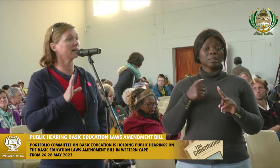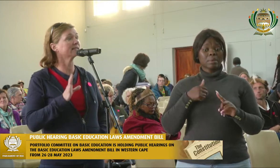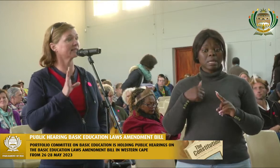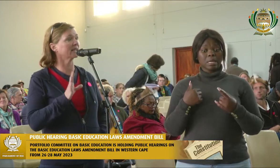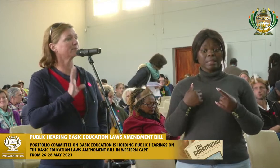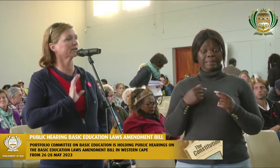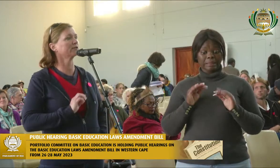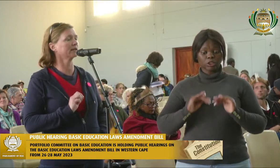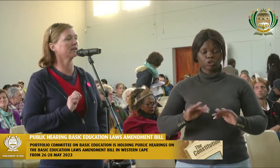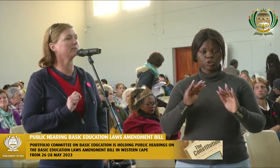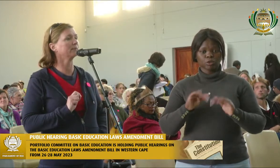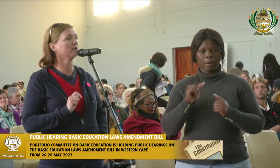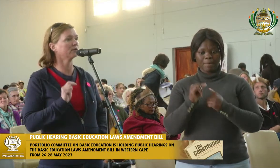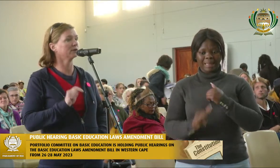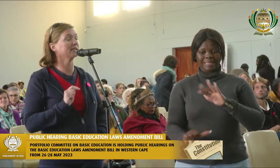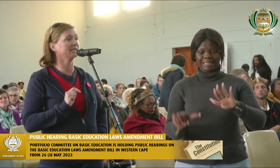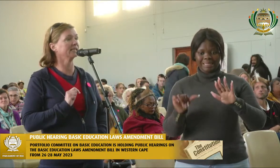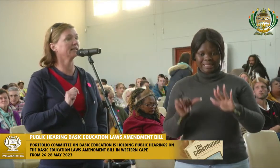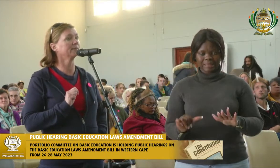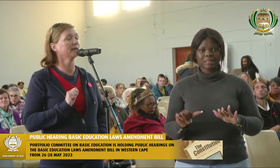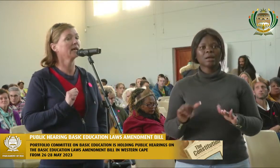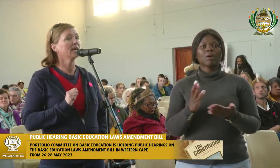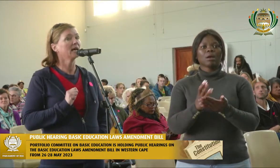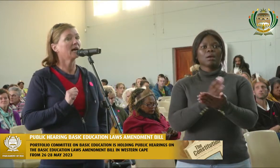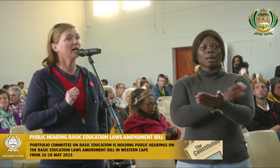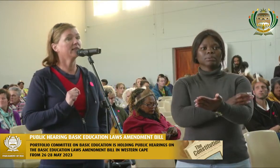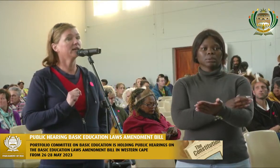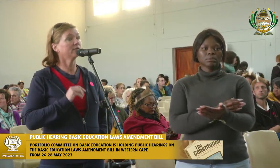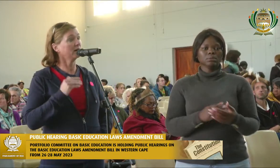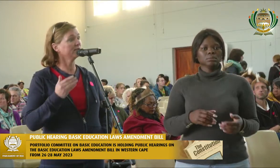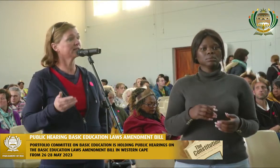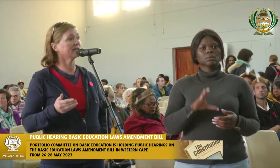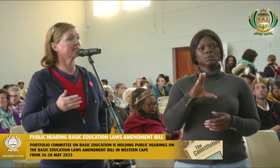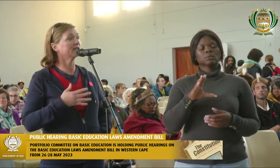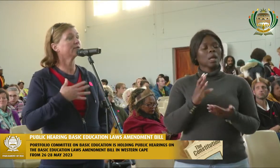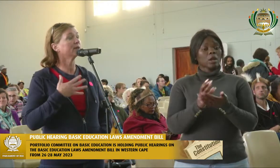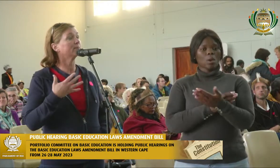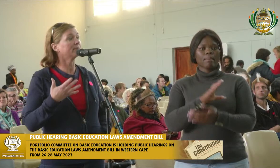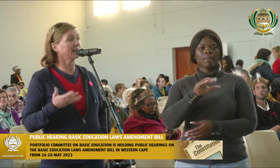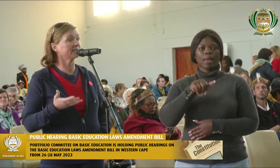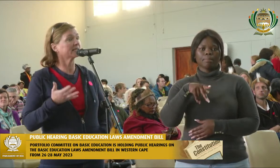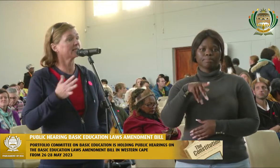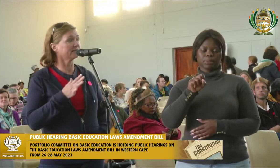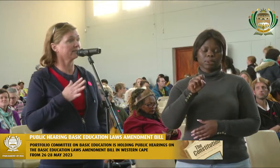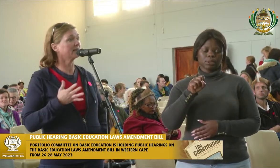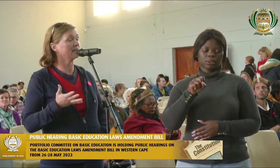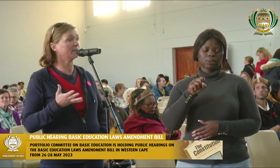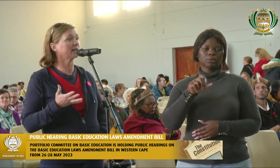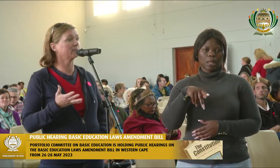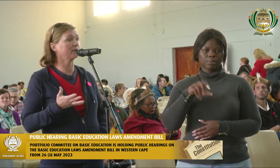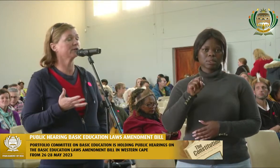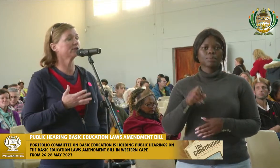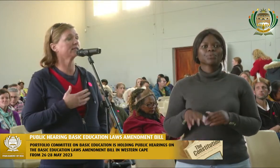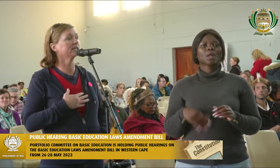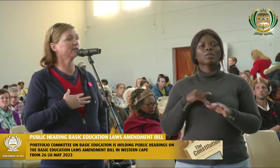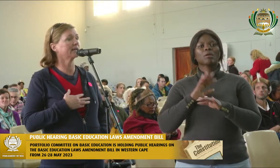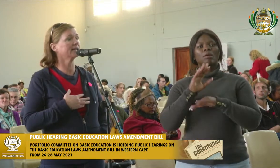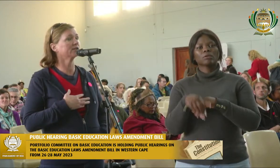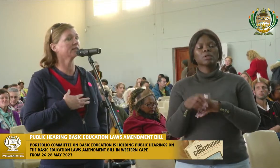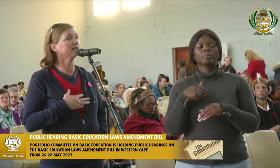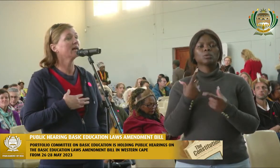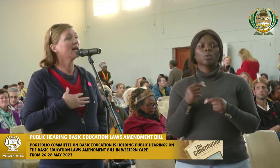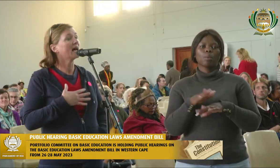in 6 months the CAPS curriculum for his year. And then after that, I had a very basic, laid-back approach to